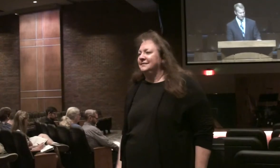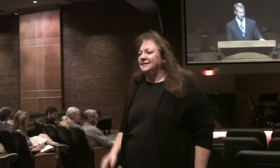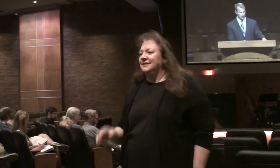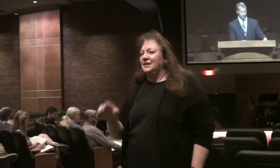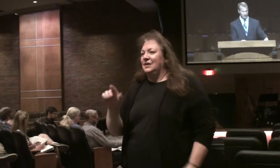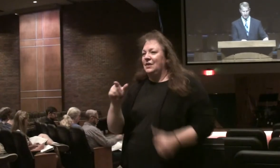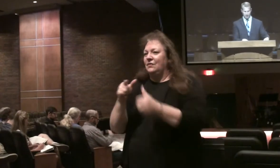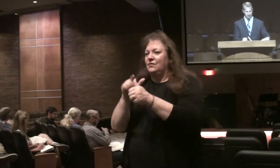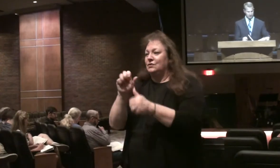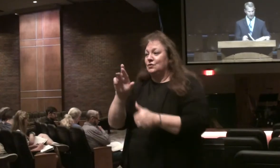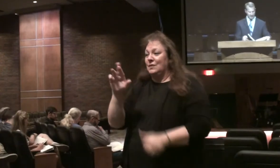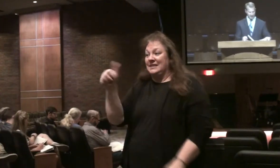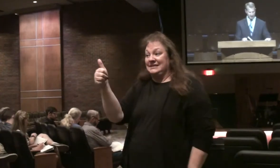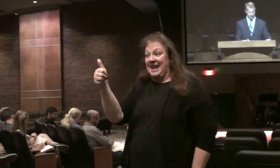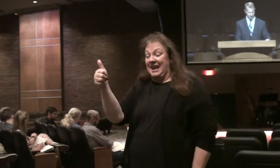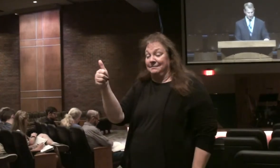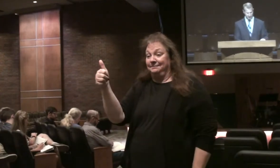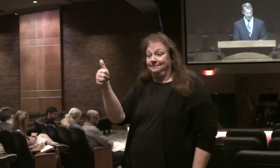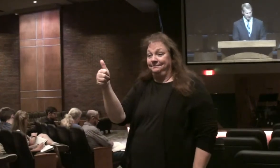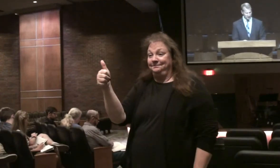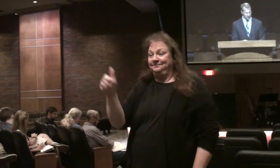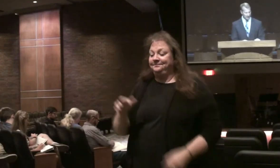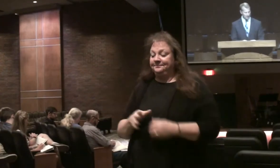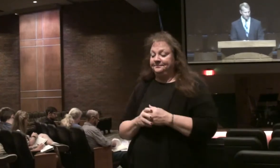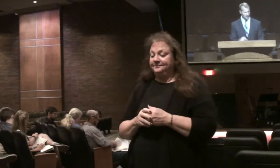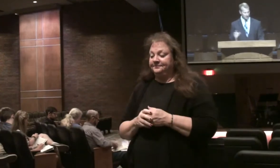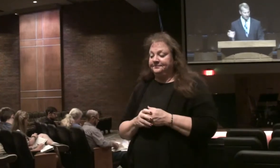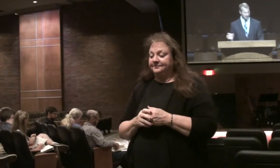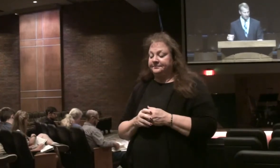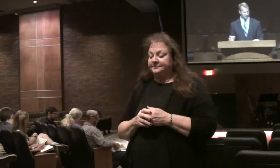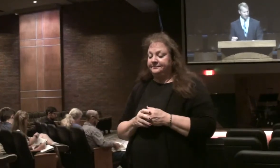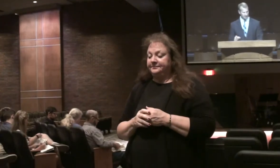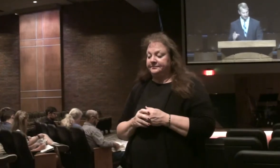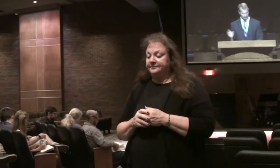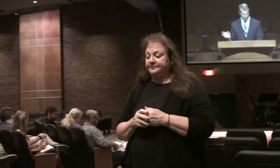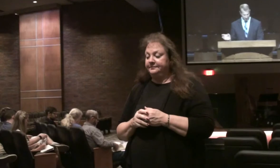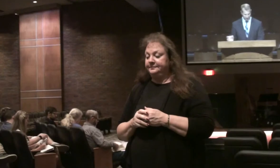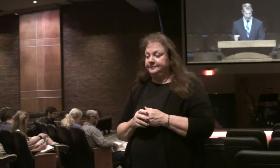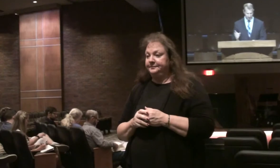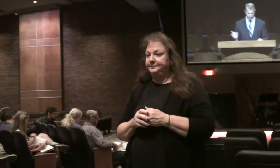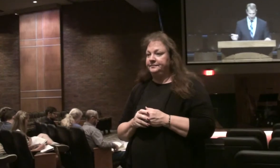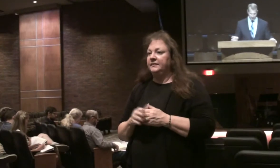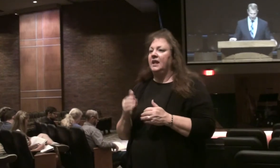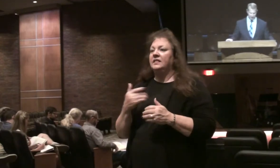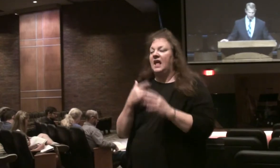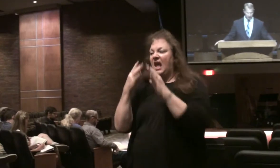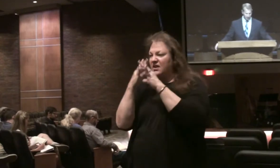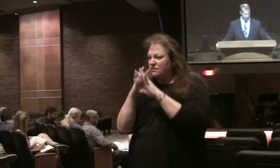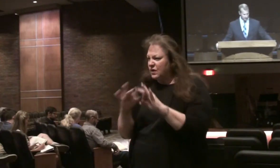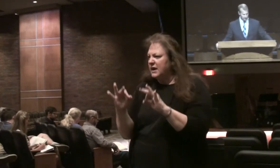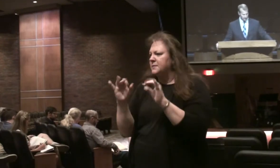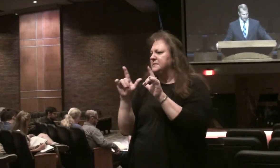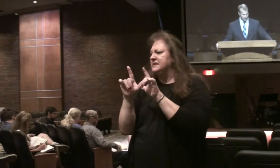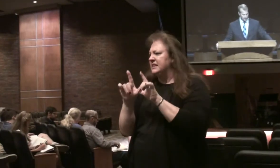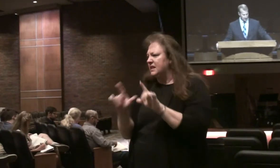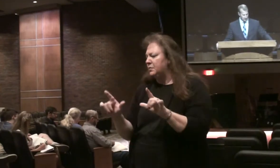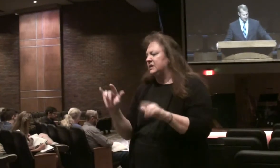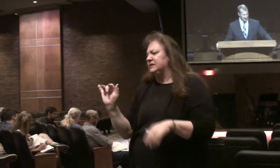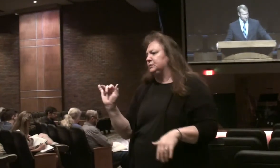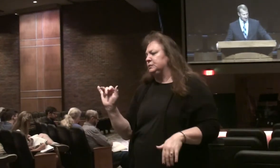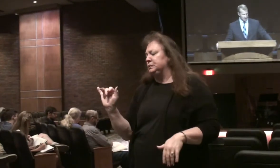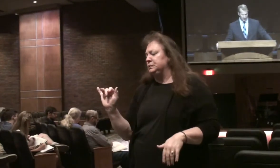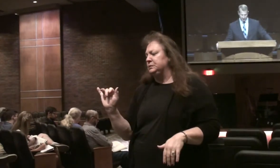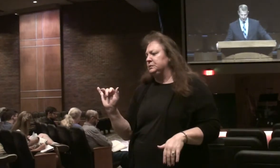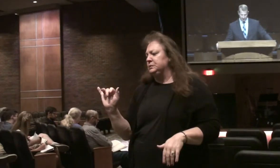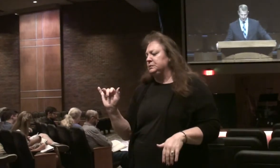chapter 10, if you would. They had the Corinthians had this problem in the area of their freedoms, their liberties as well.